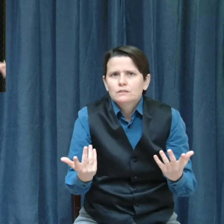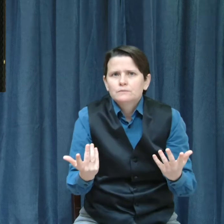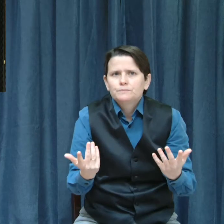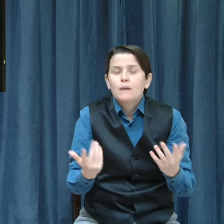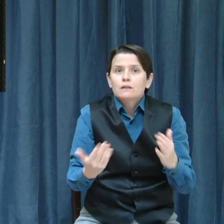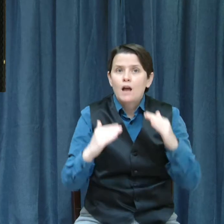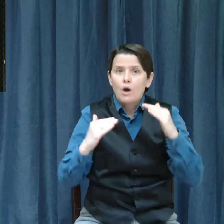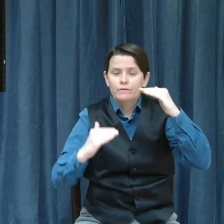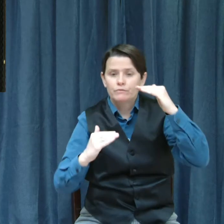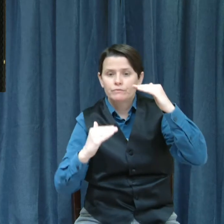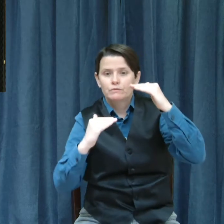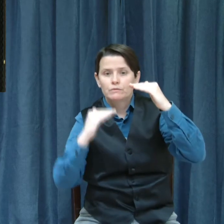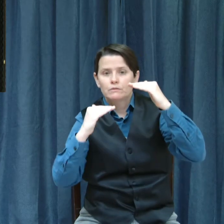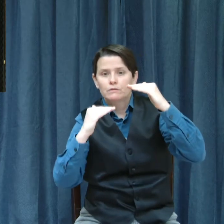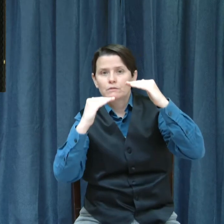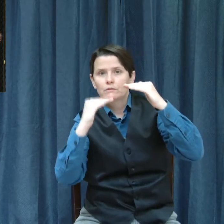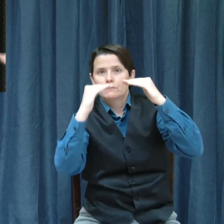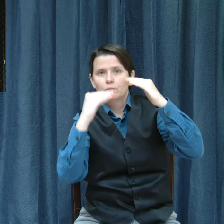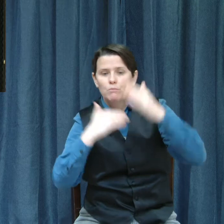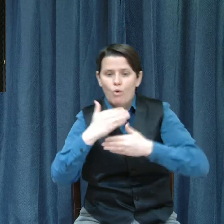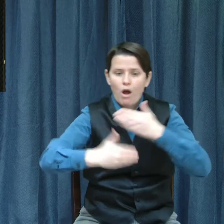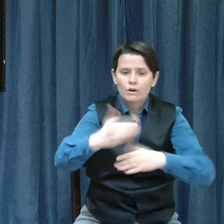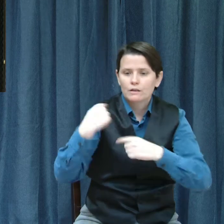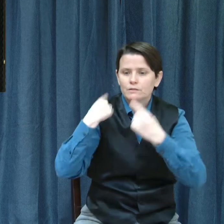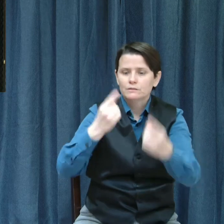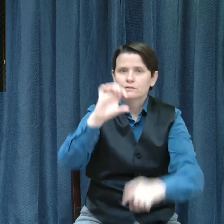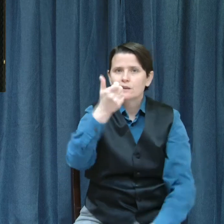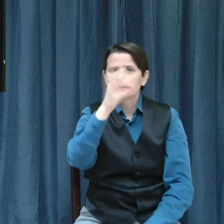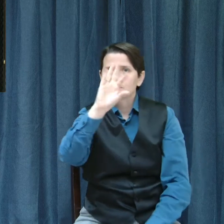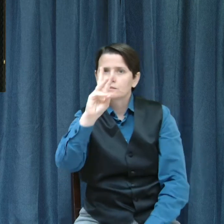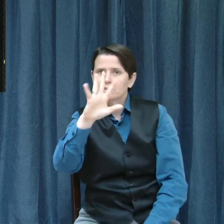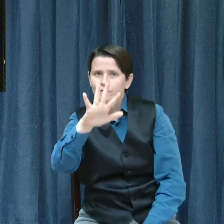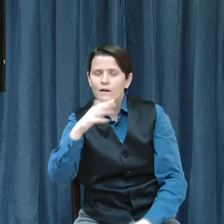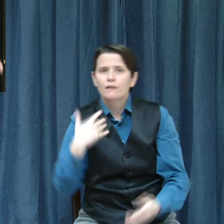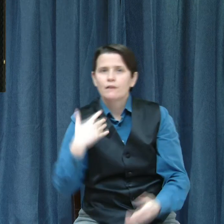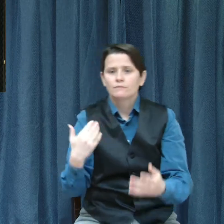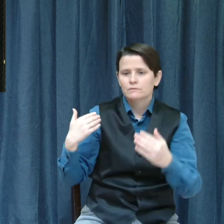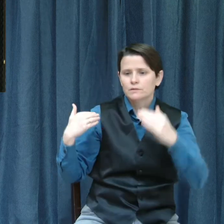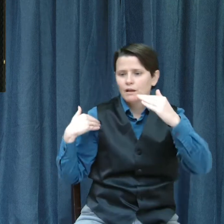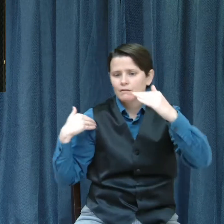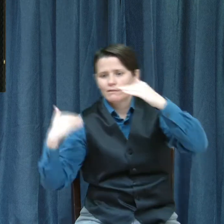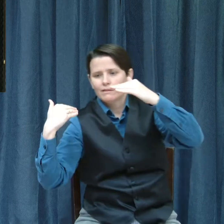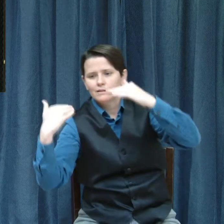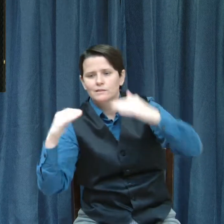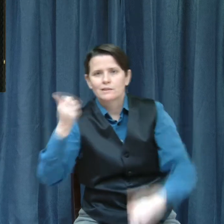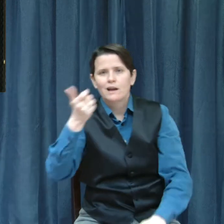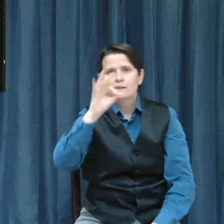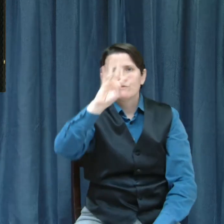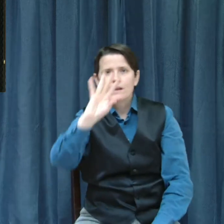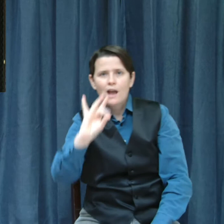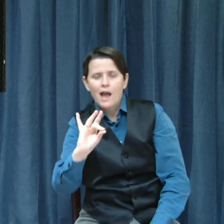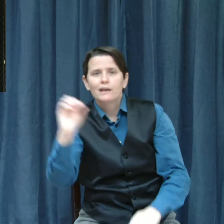since 1965? Yes. Have we made some progress since 1948? Yes. Have we made some progress? Yes. Are we there?